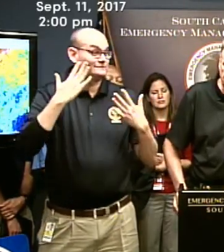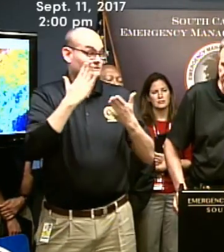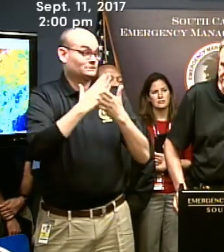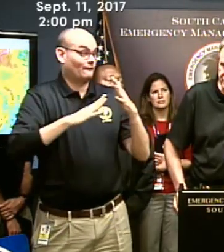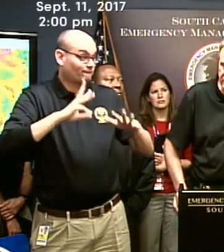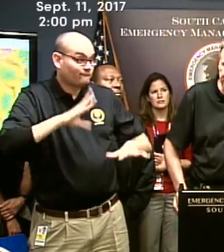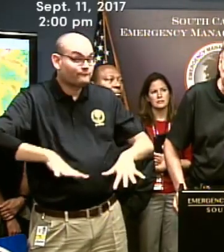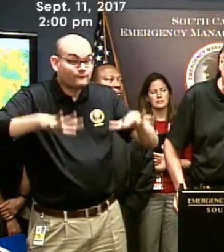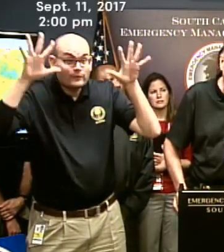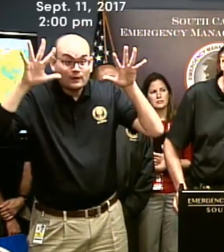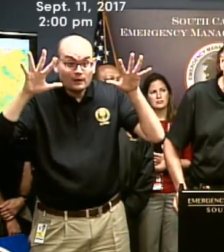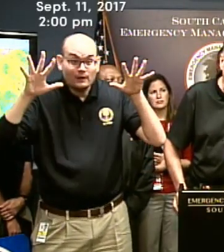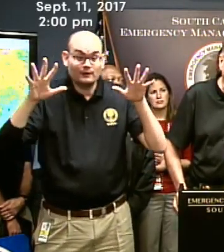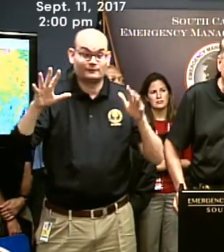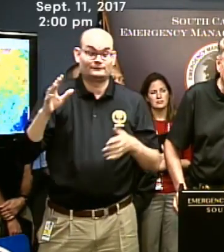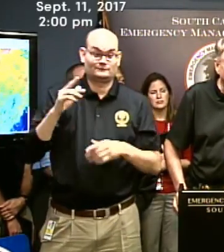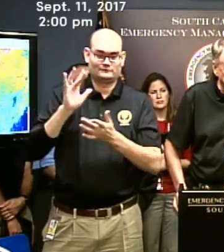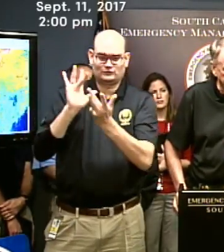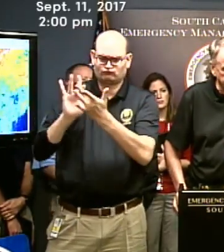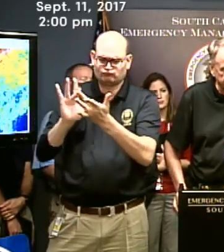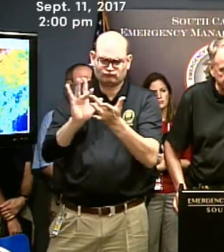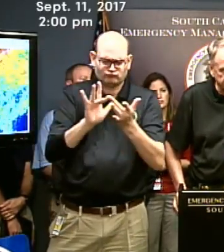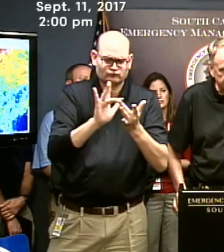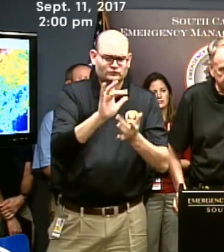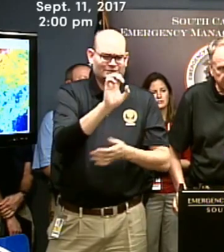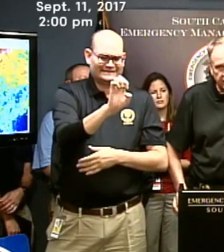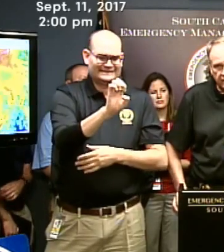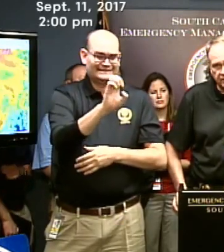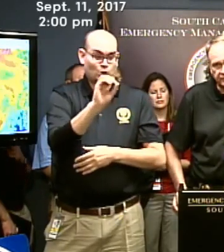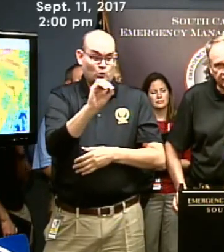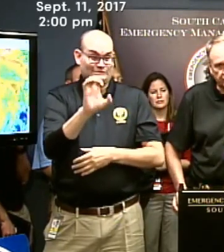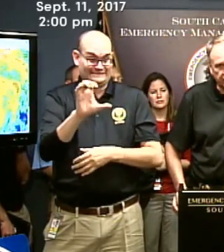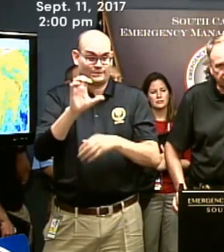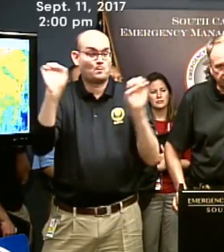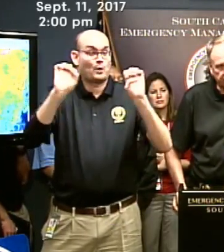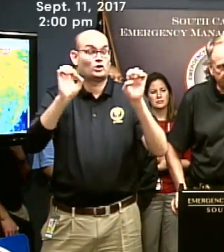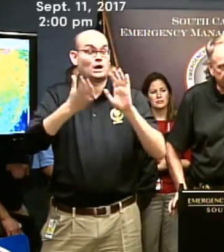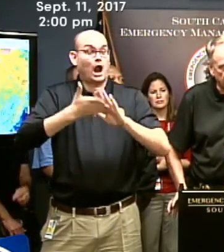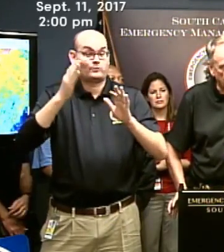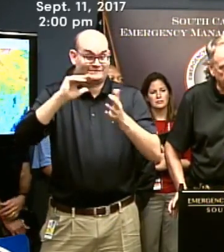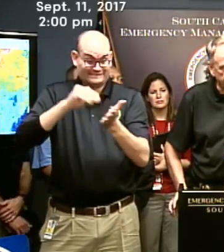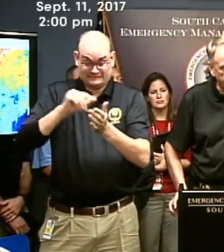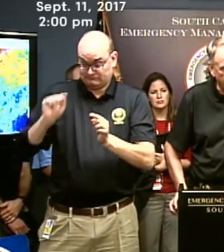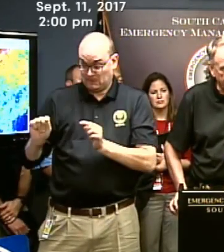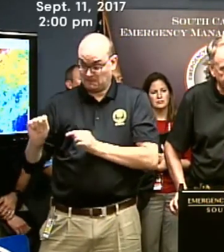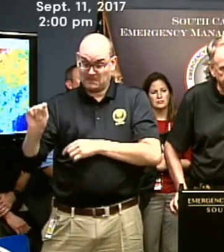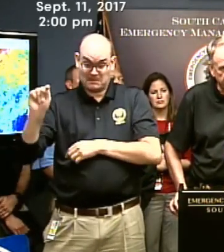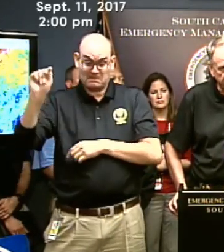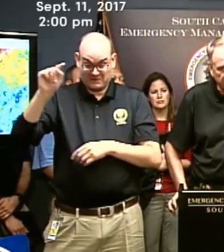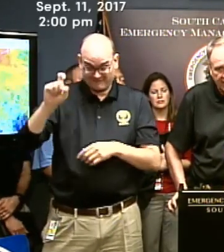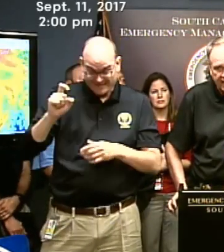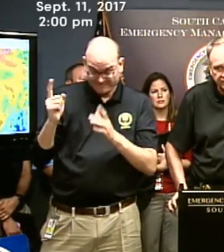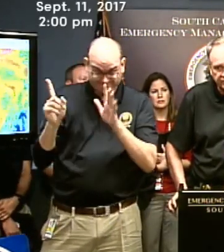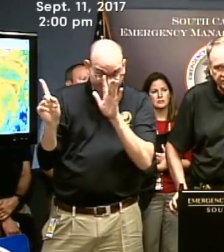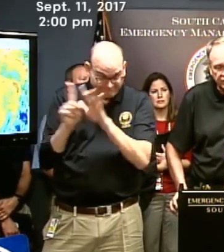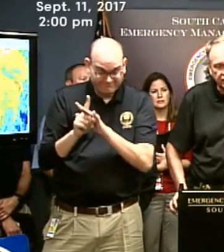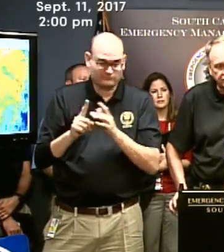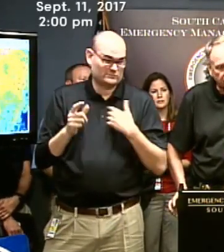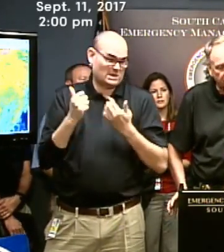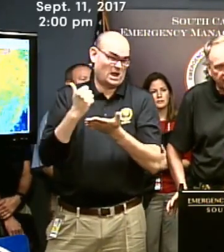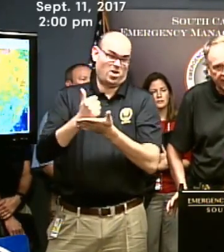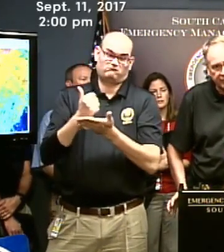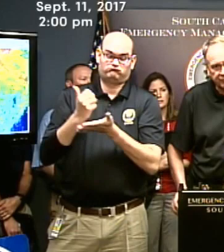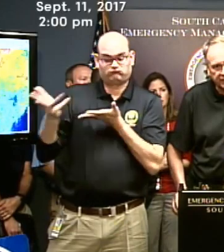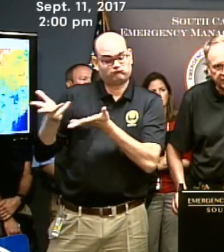EOCs and emergency personnel to respond to those as needed. So we're ready to go. We're in place. We would ask, it's not